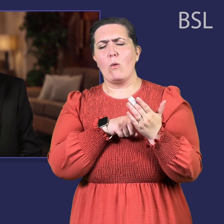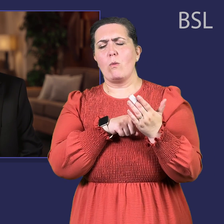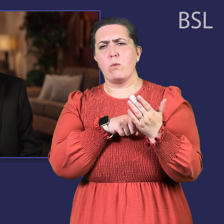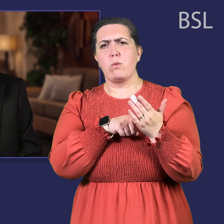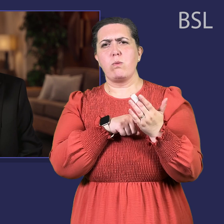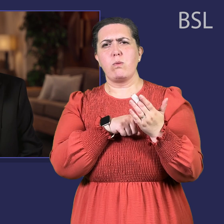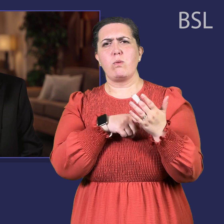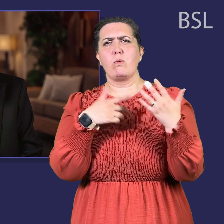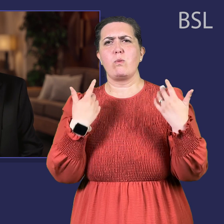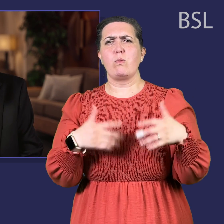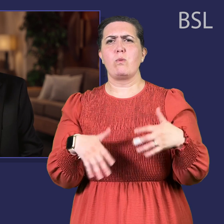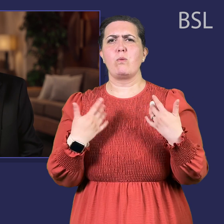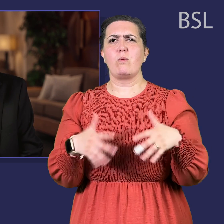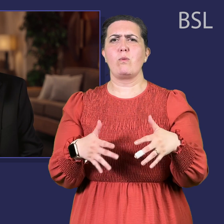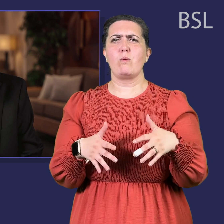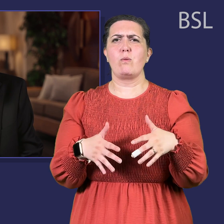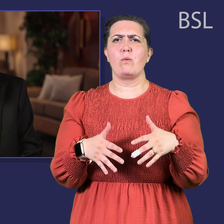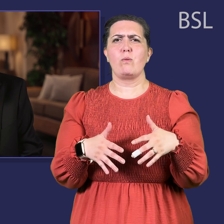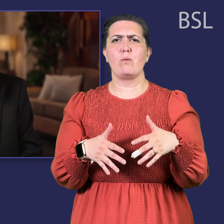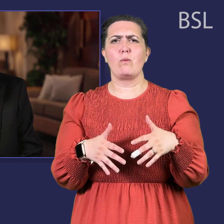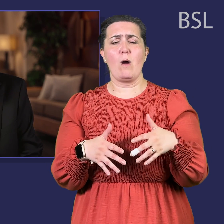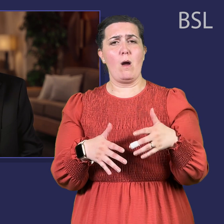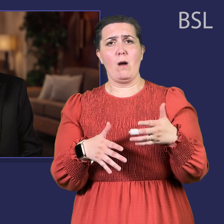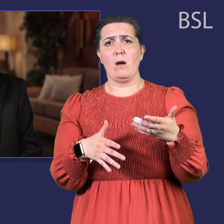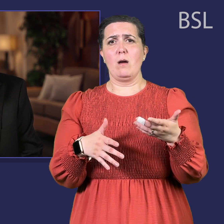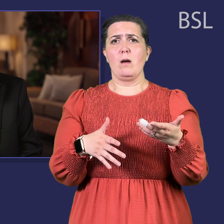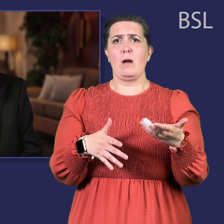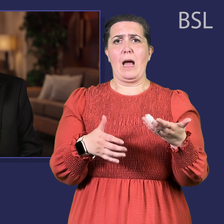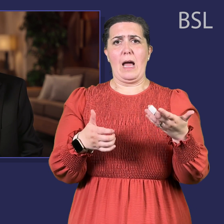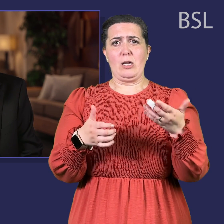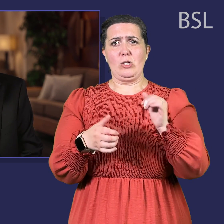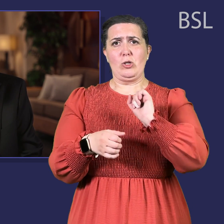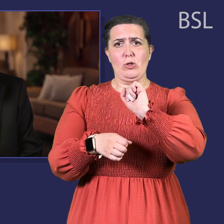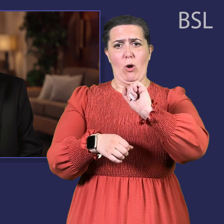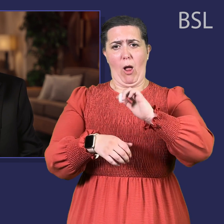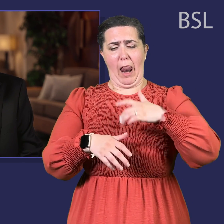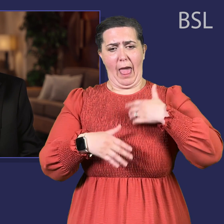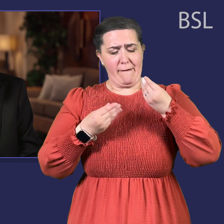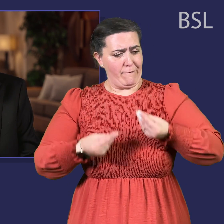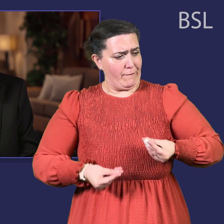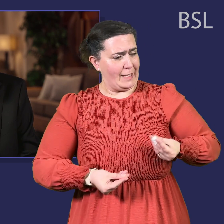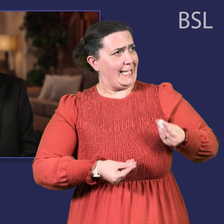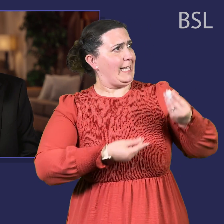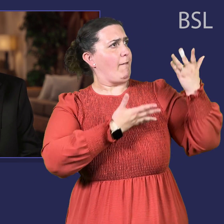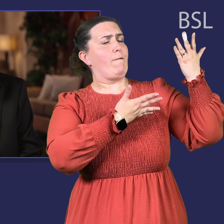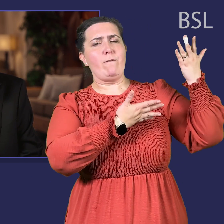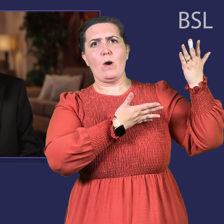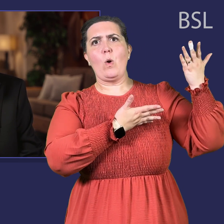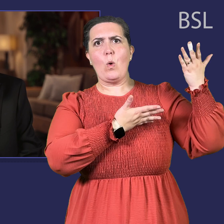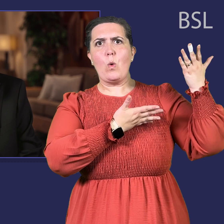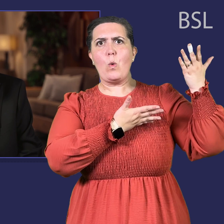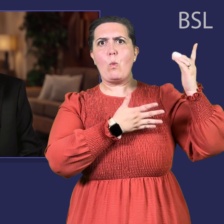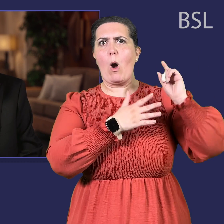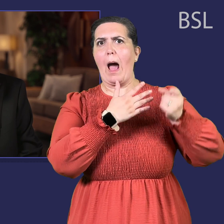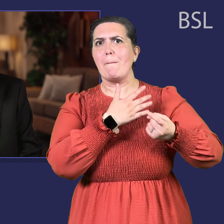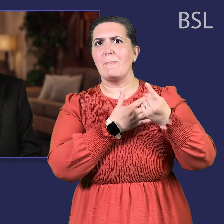me the marvelous fruits of consecrating one's life to